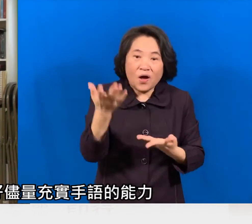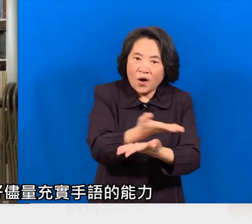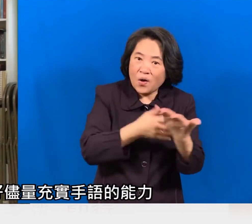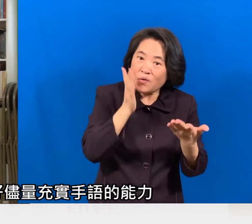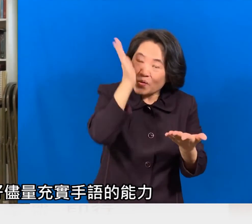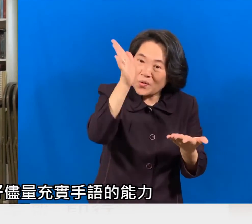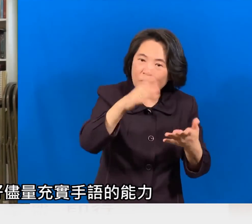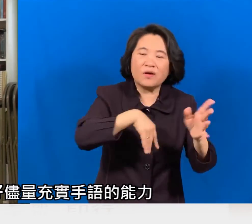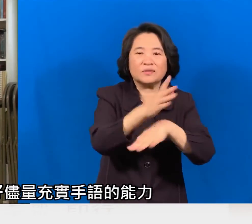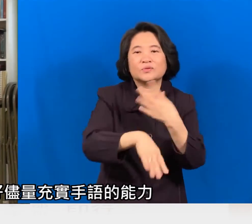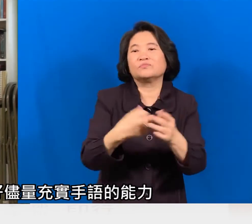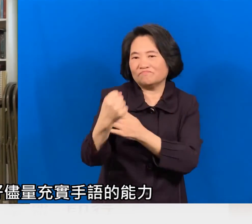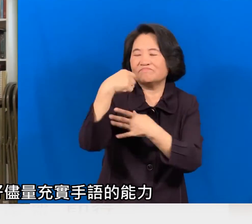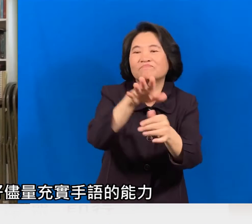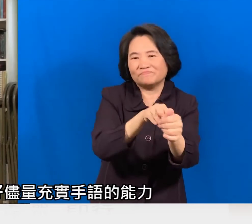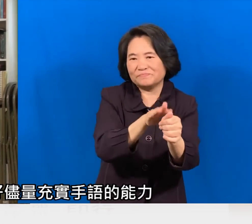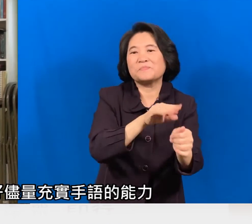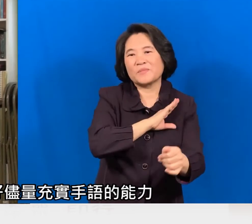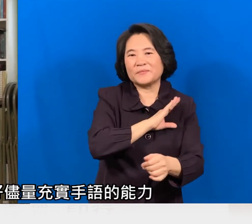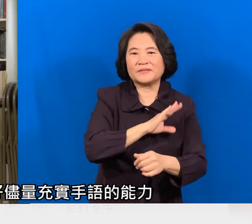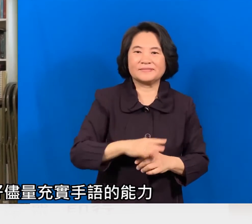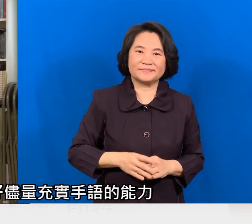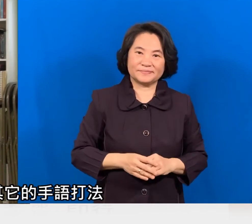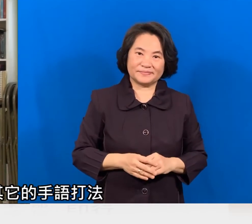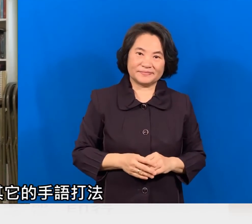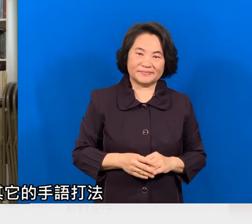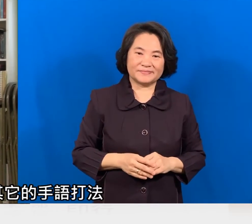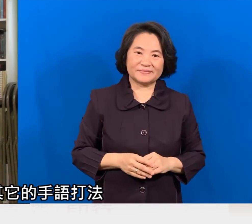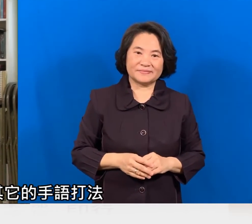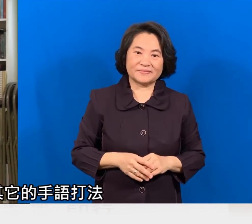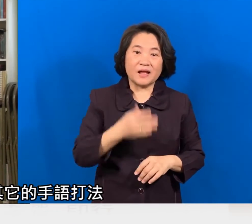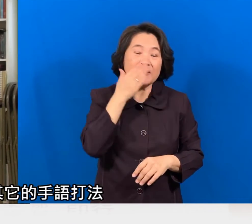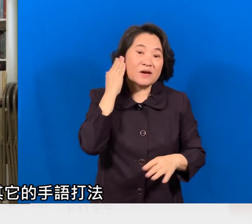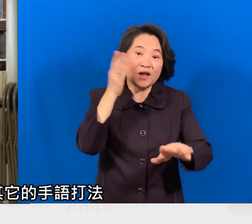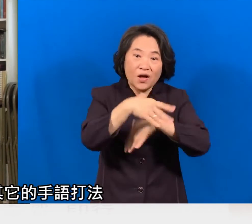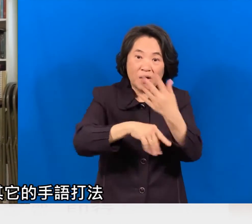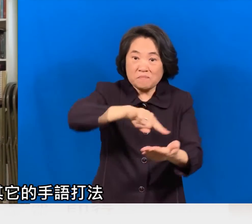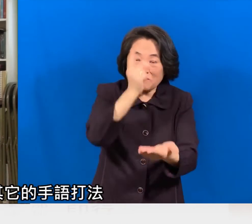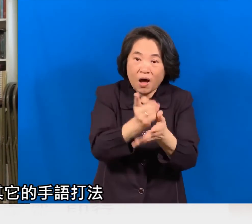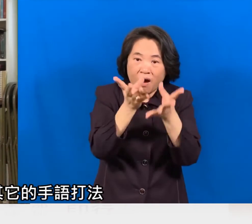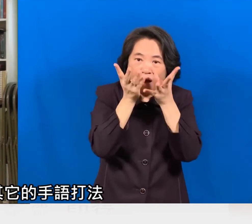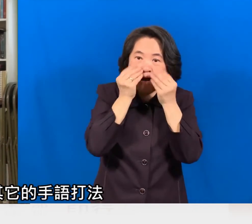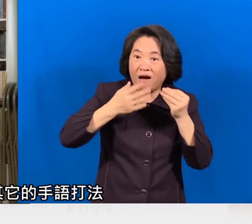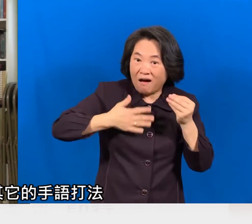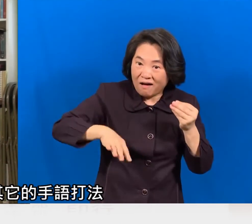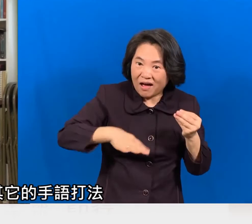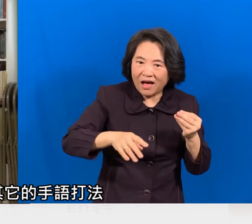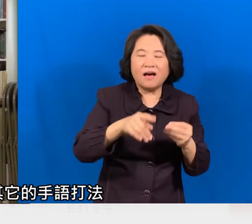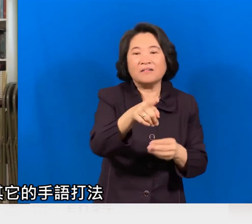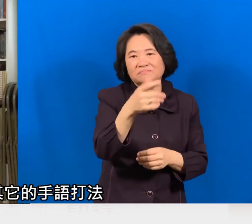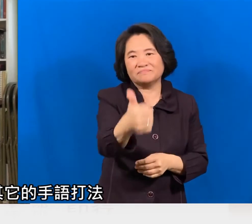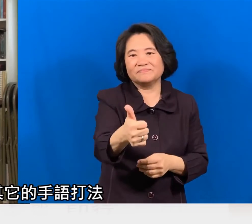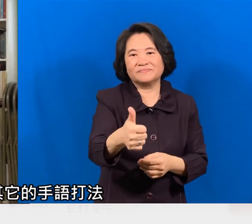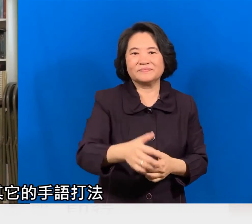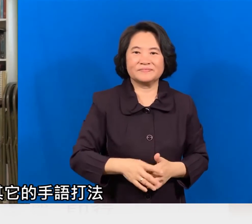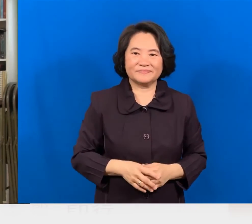for you to continually add to your ability in sign language so as to be able to understand all the variant ways of